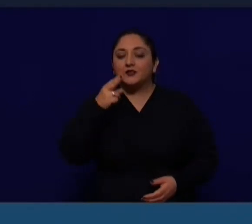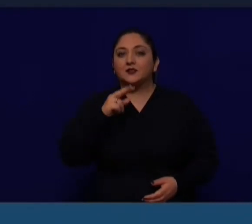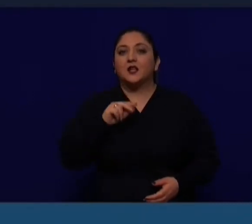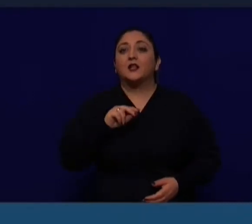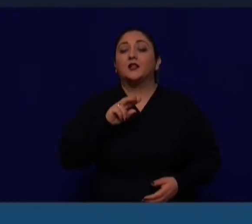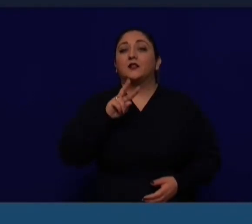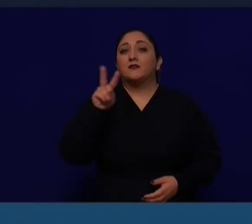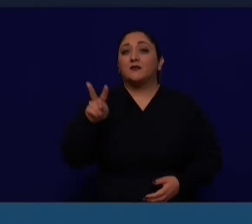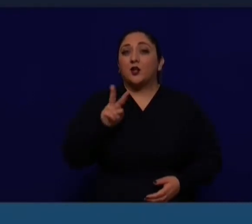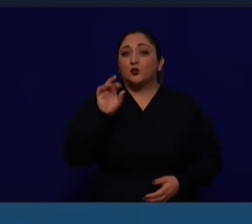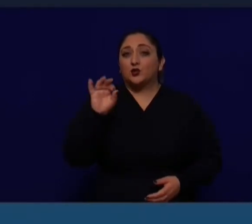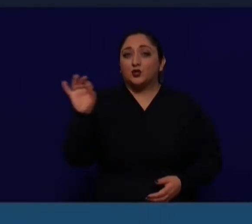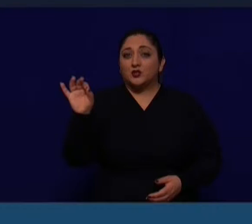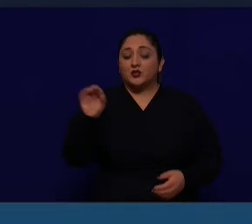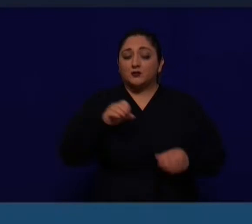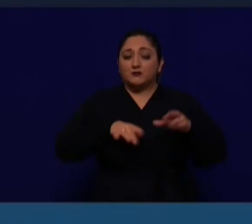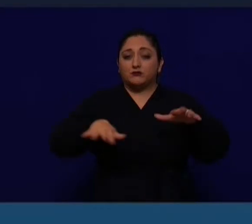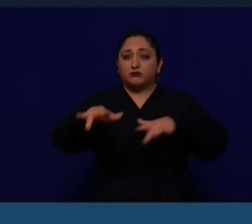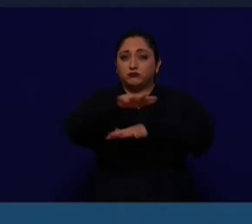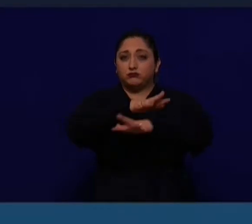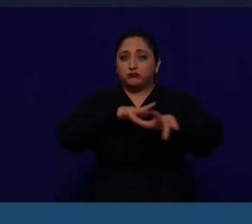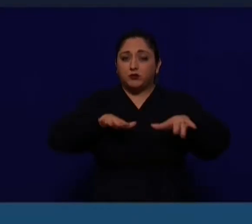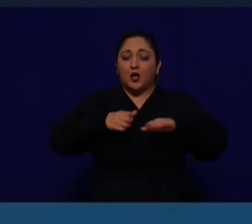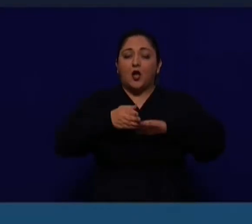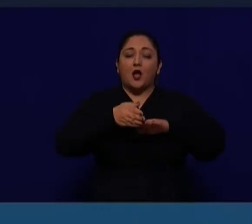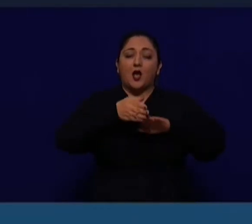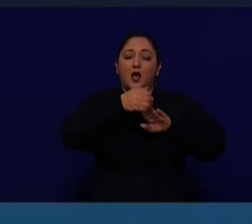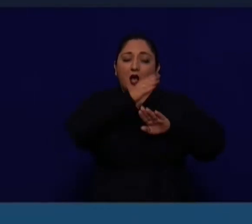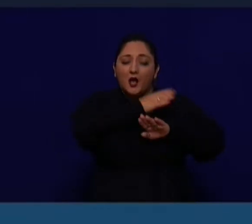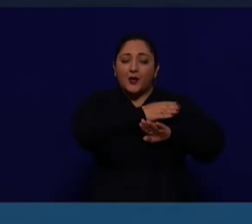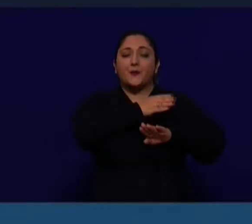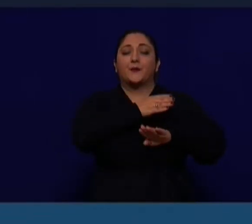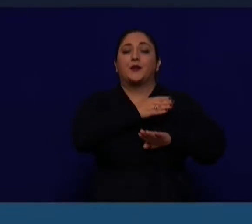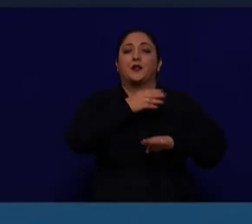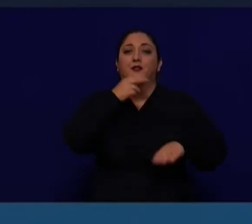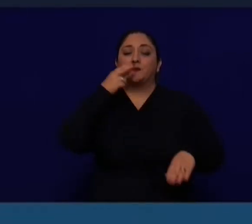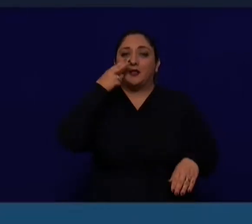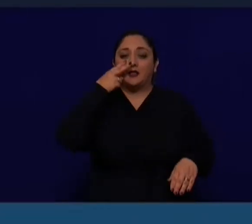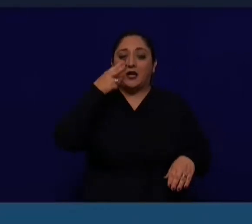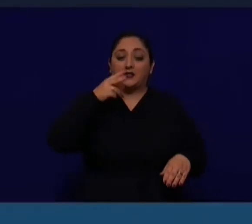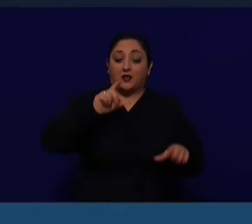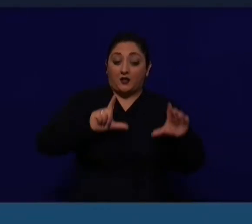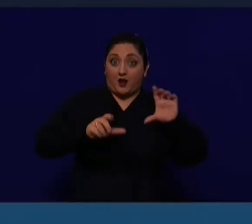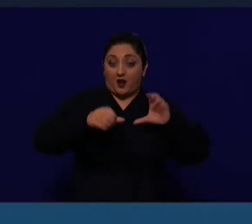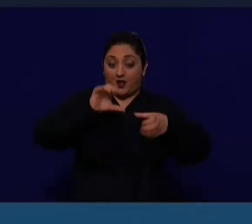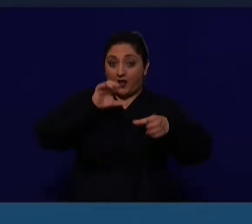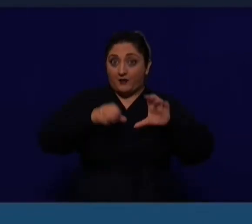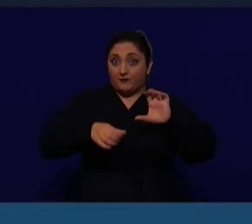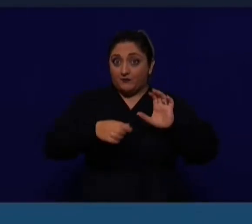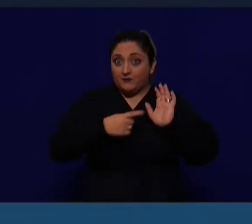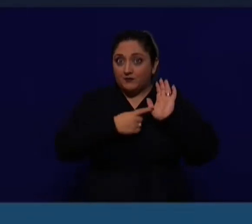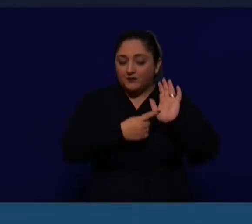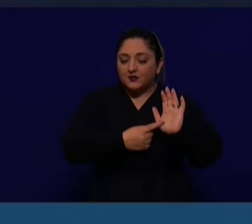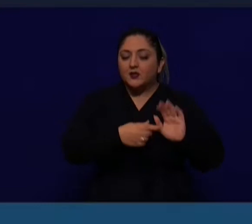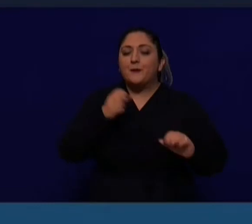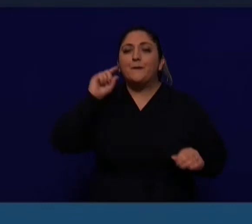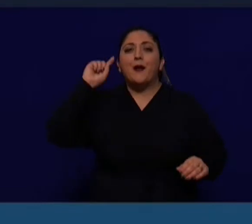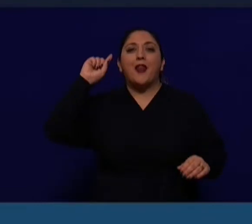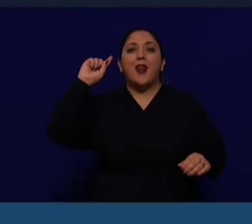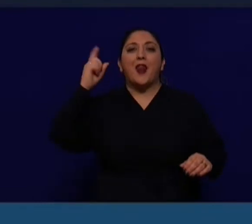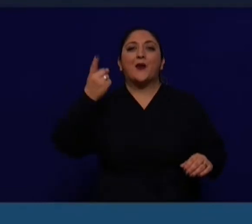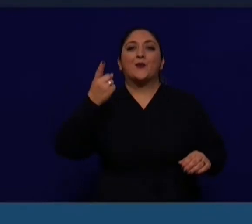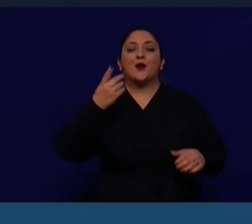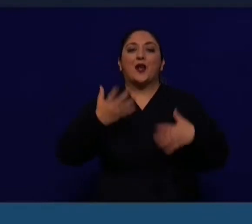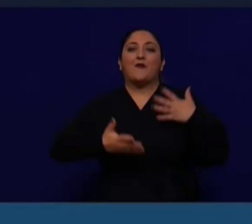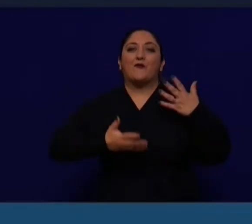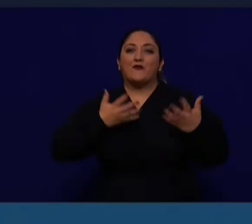qiegħda tinfirex anke qabel ma għandna riżultati f'idejna mill-laboratorju, aħna mill-ewwel ħadna l-azzjoni